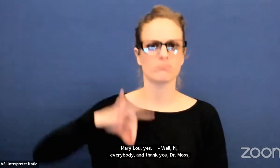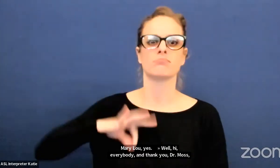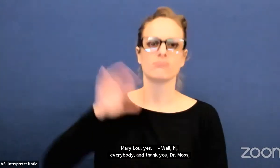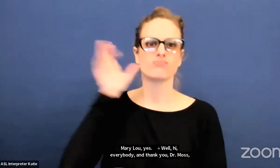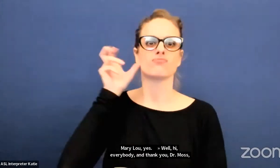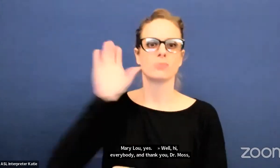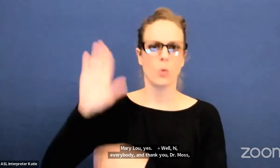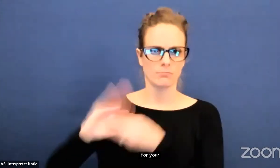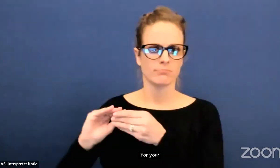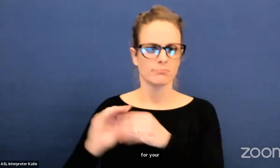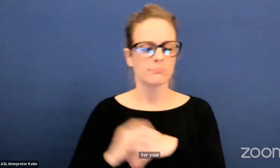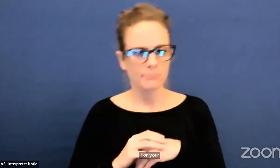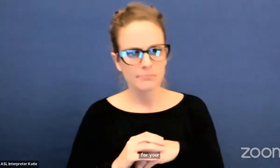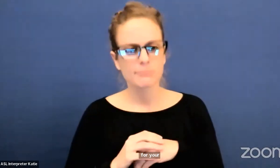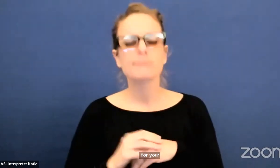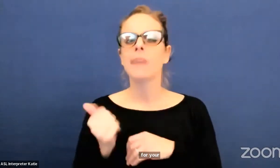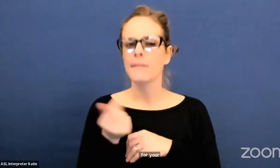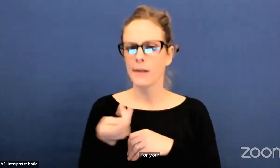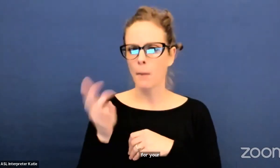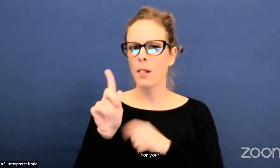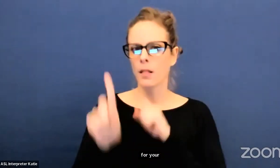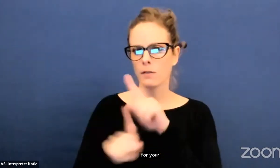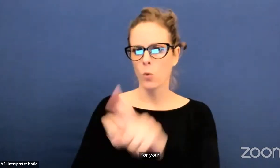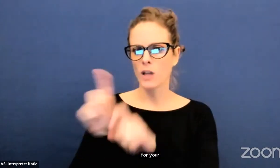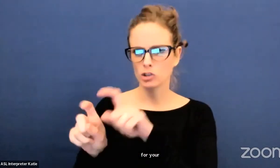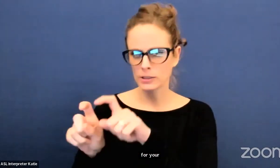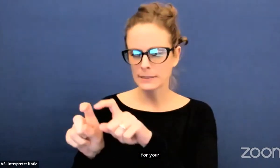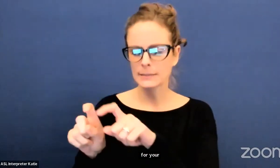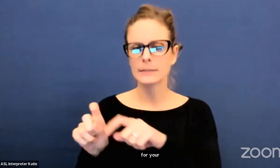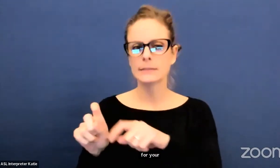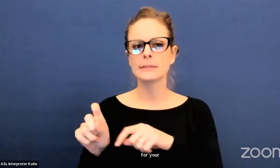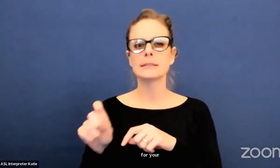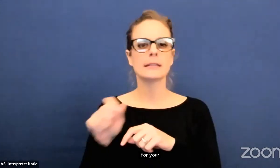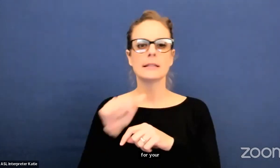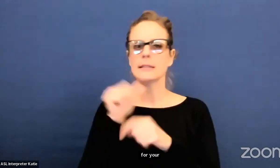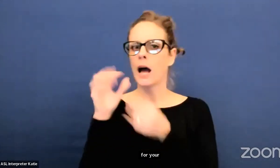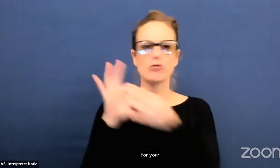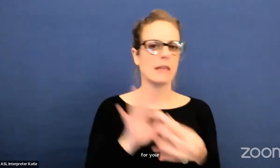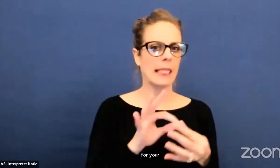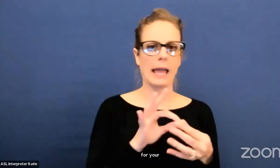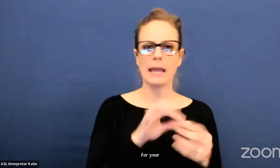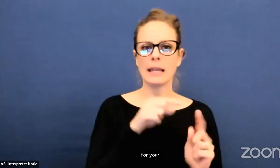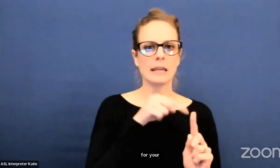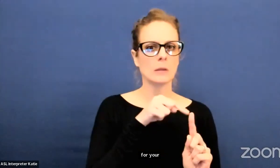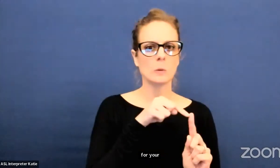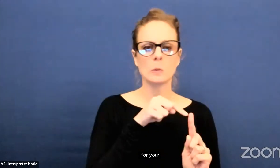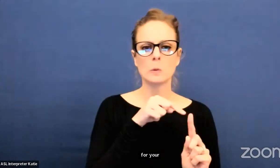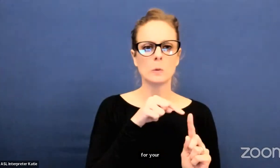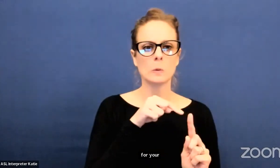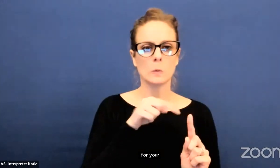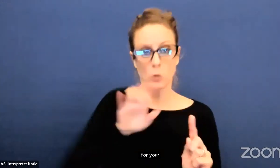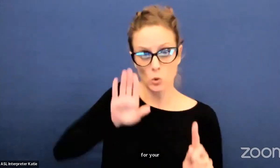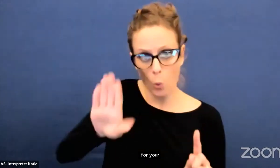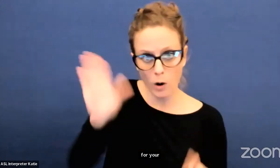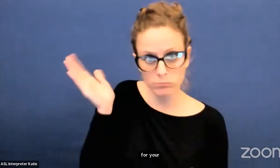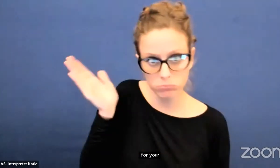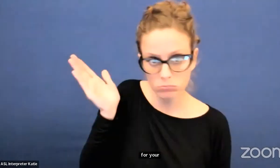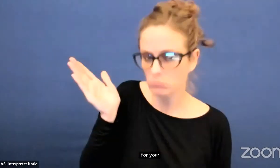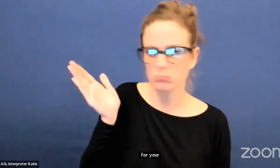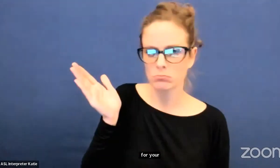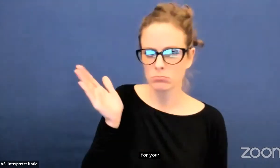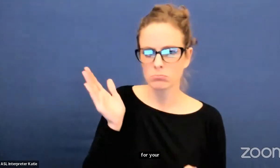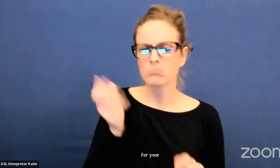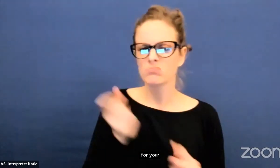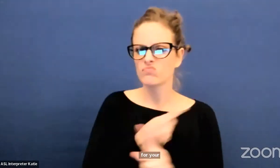say. I have a couple of questions that aren't related specifically to what you spoke about, but